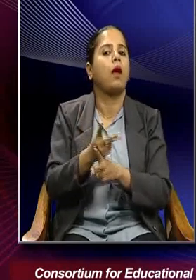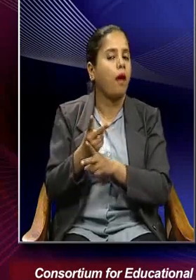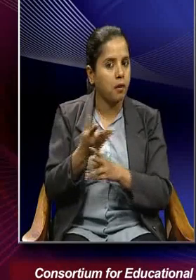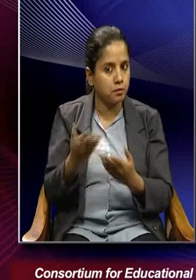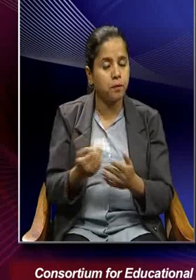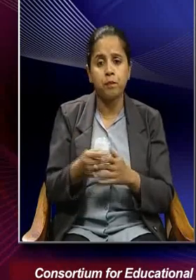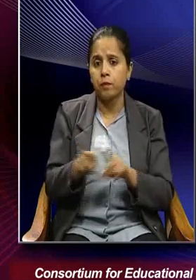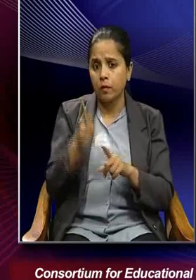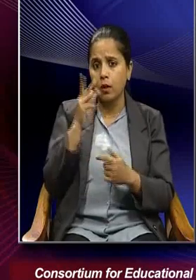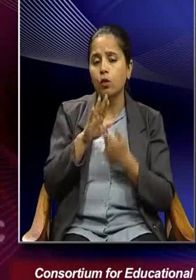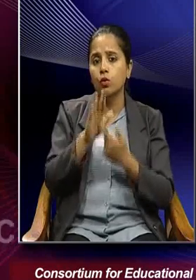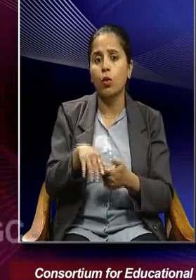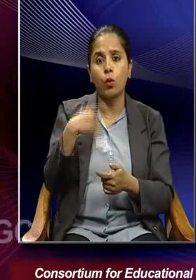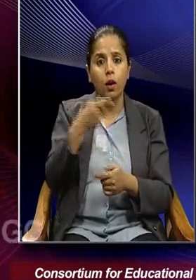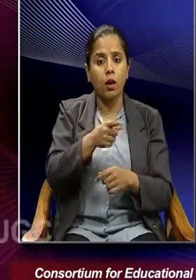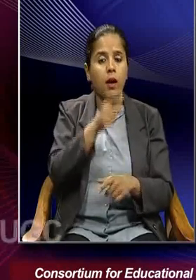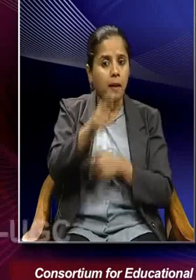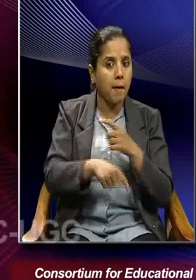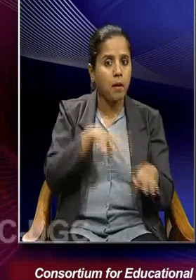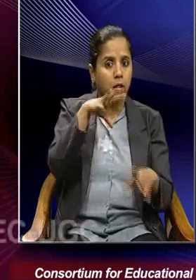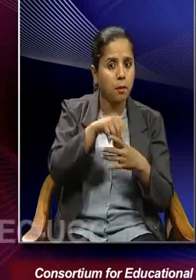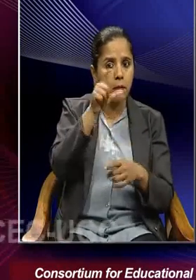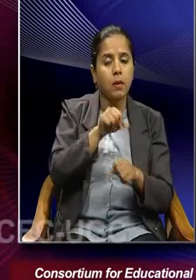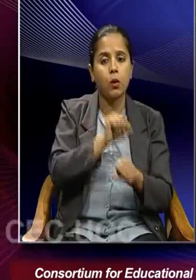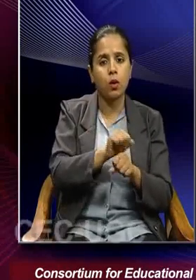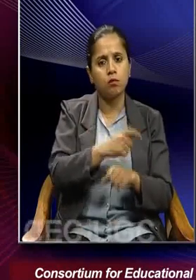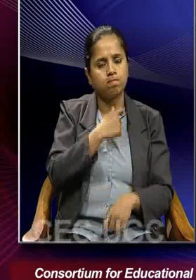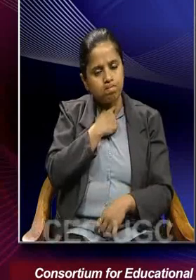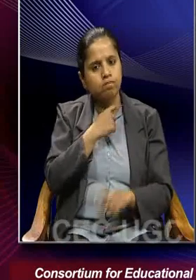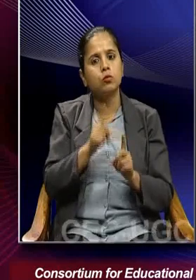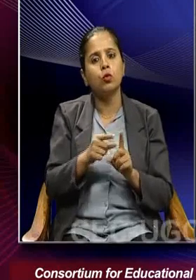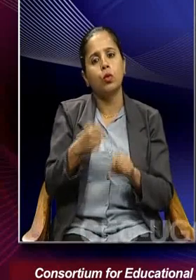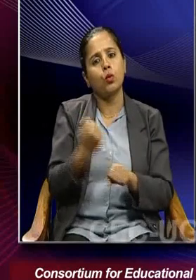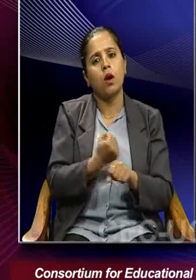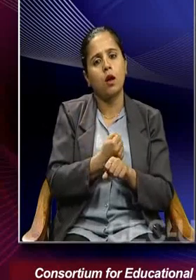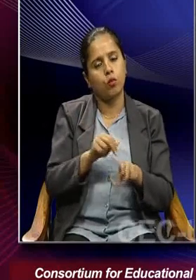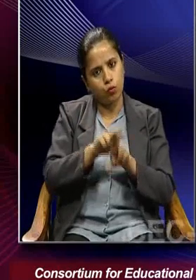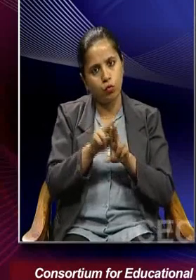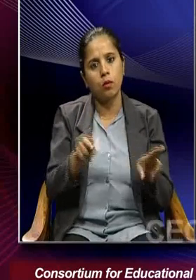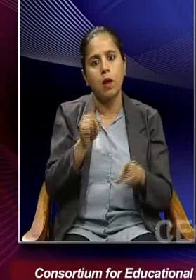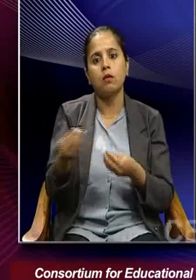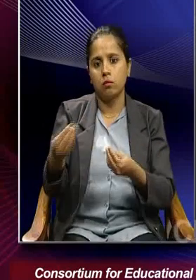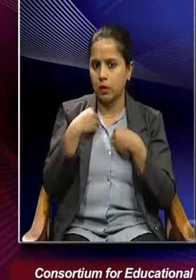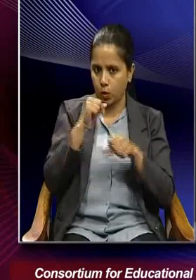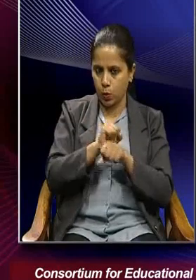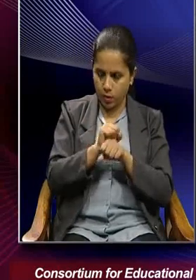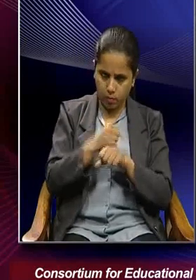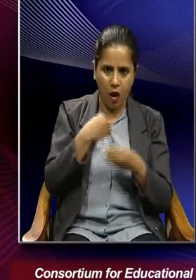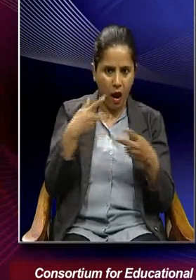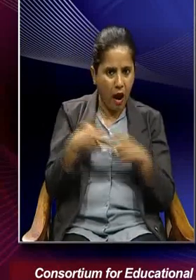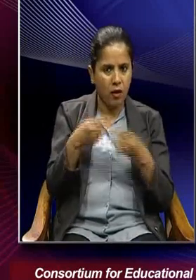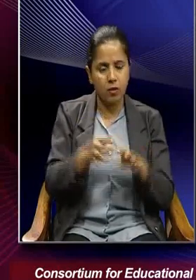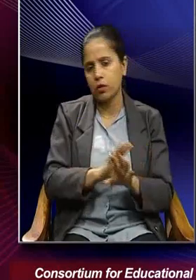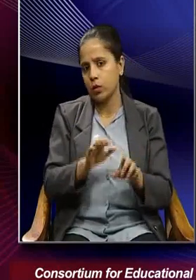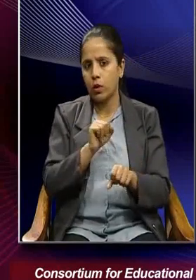also the employees, they are committed to complete the work which was assigned to them. So